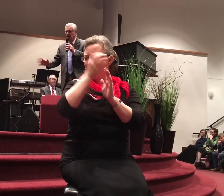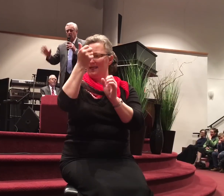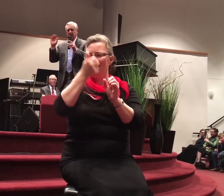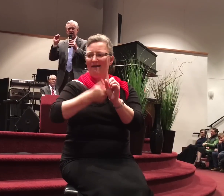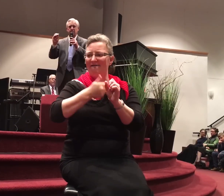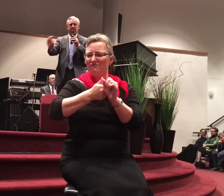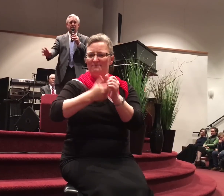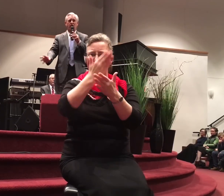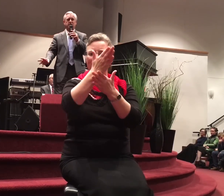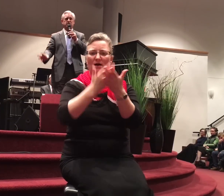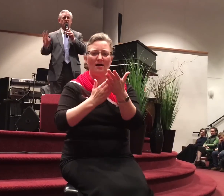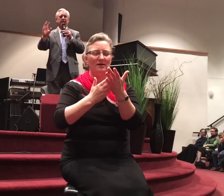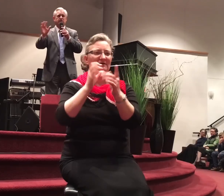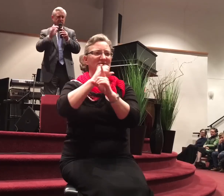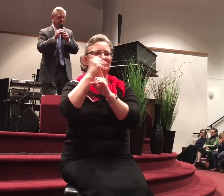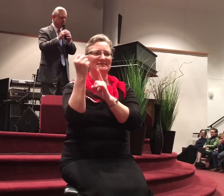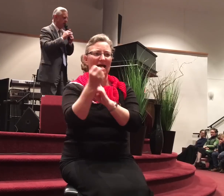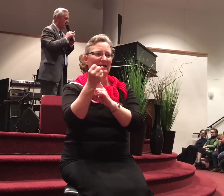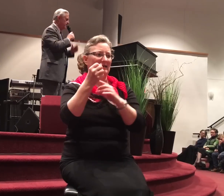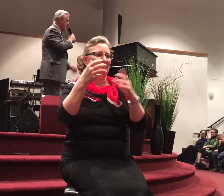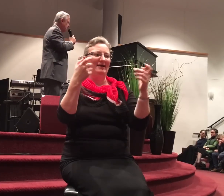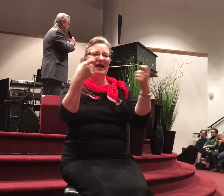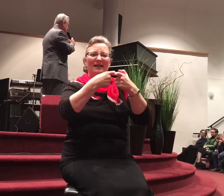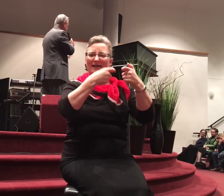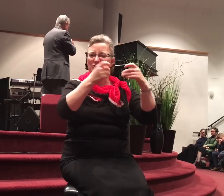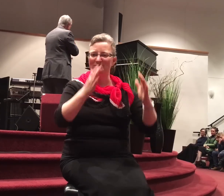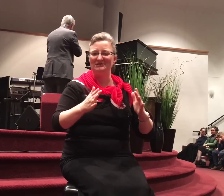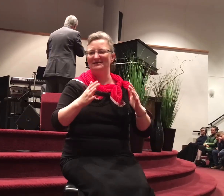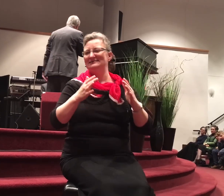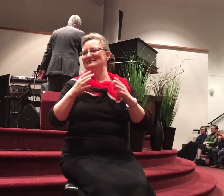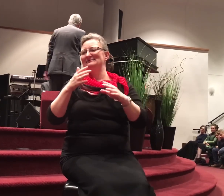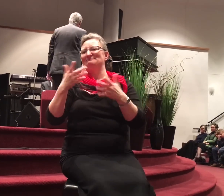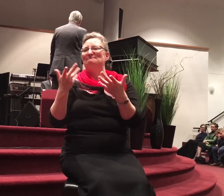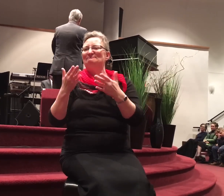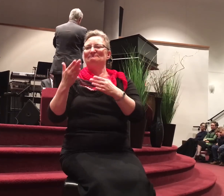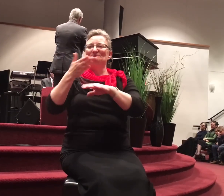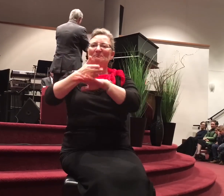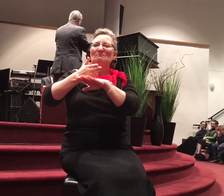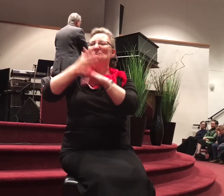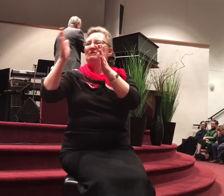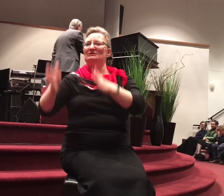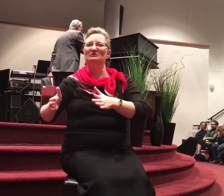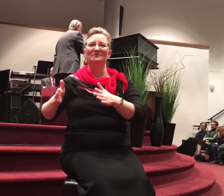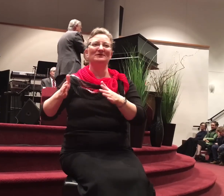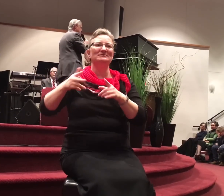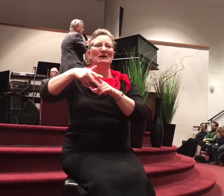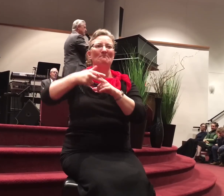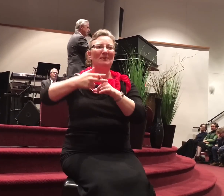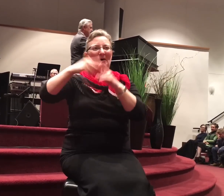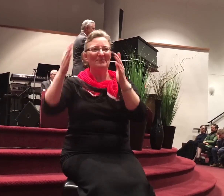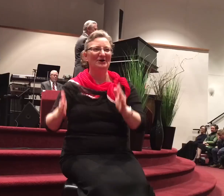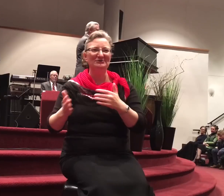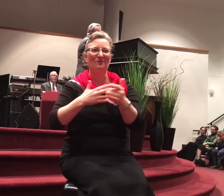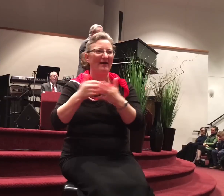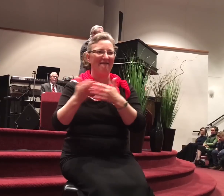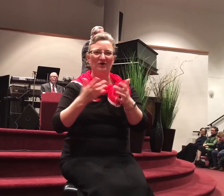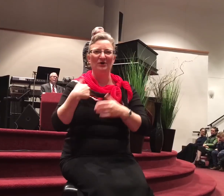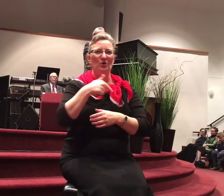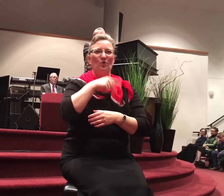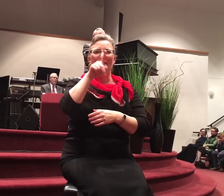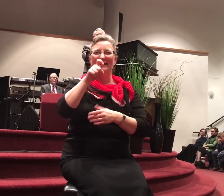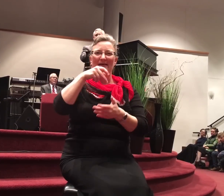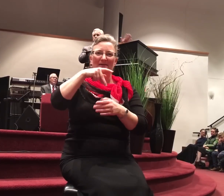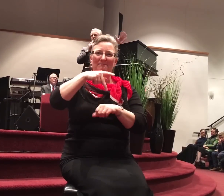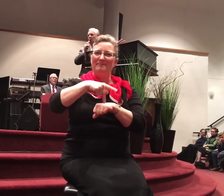society. We need Pentecostal electricians, Pentecostal construction workers, Pentecostal engineers, Pentecostal